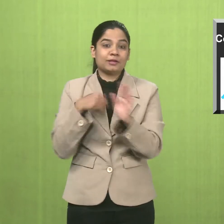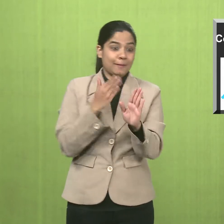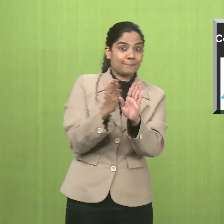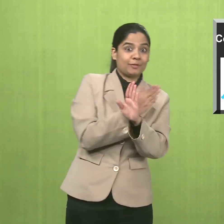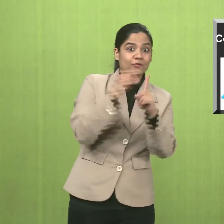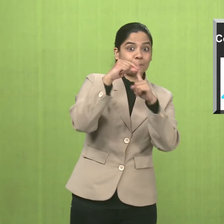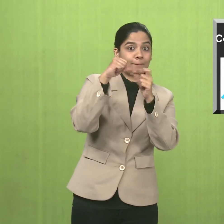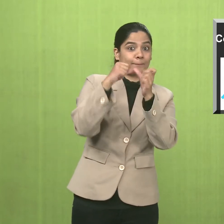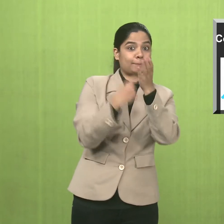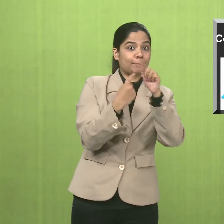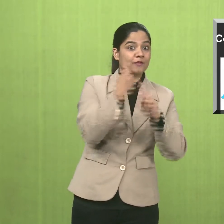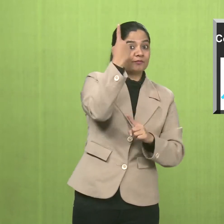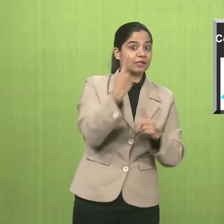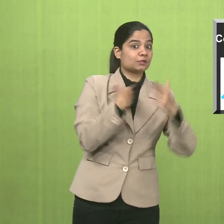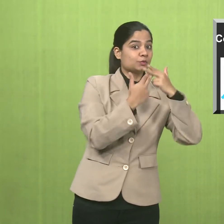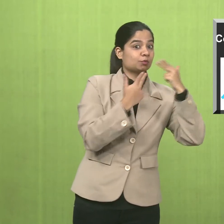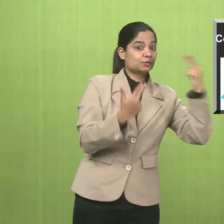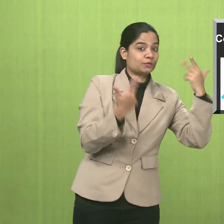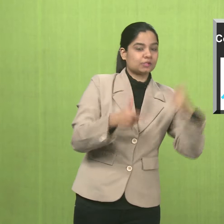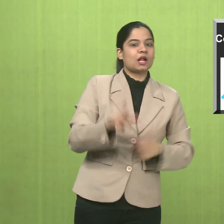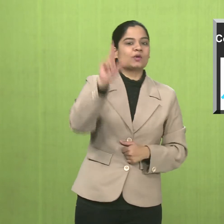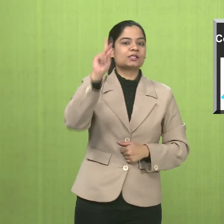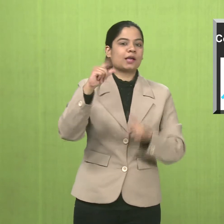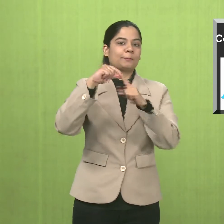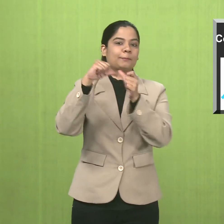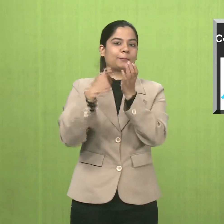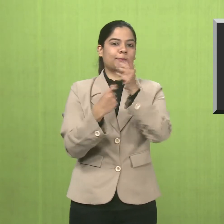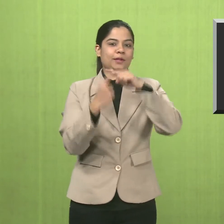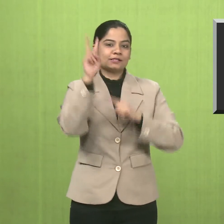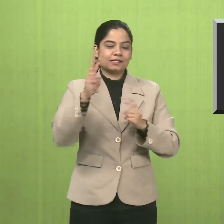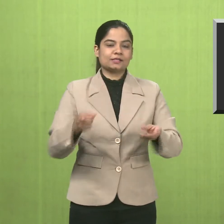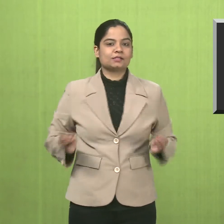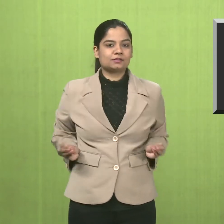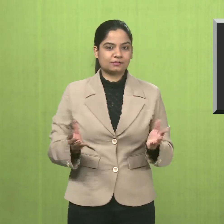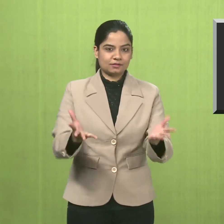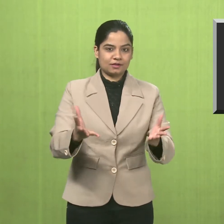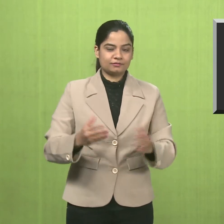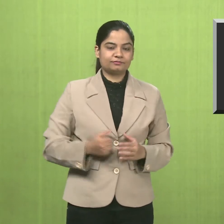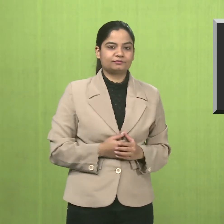that. We have completed part 1 of this lesson. This is part 2. Let's begin.